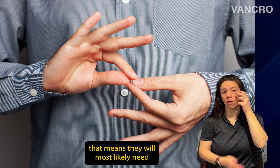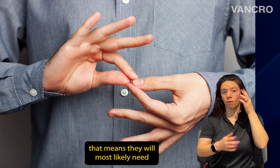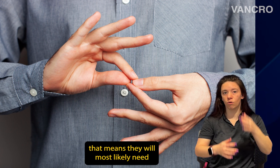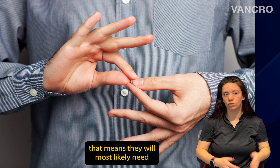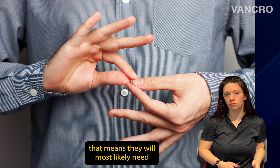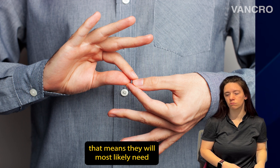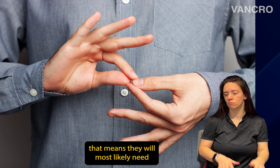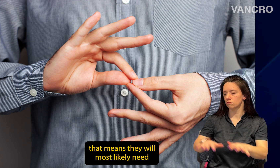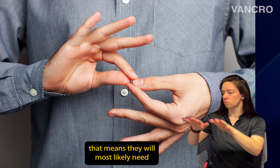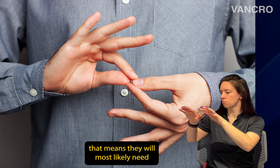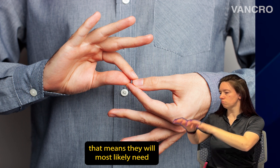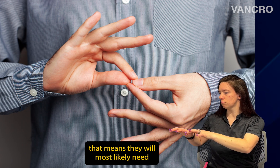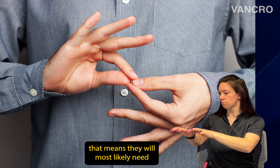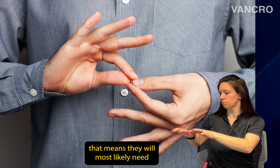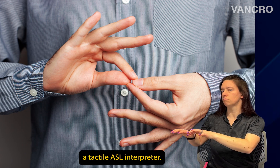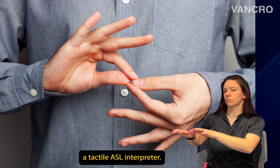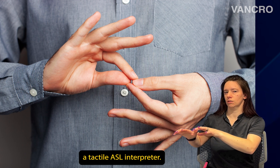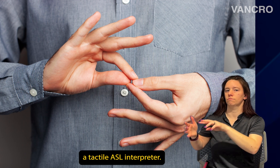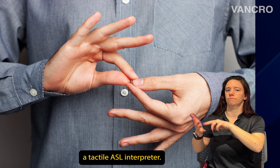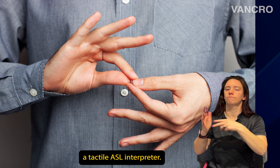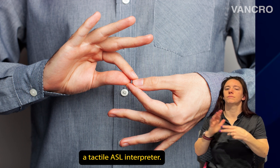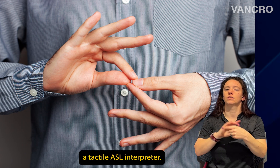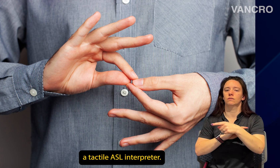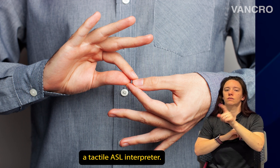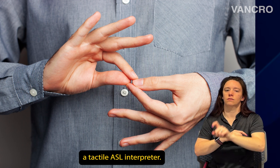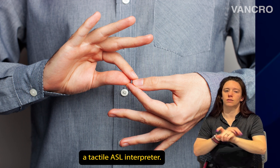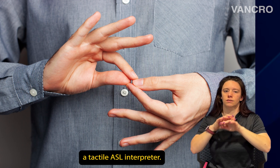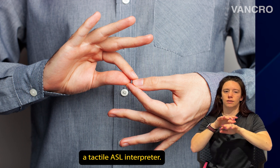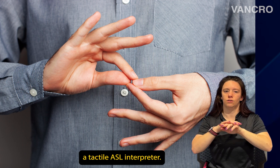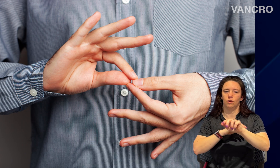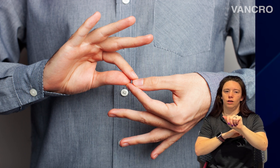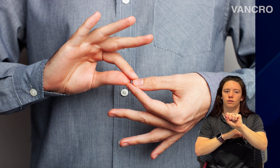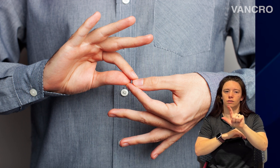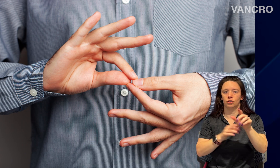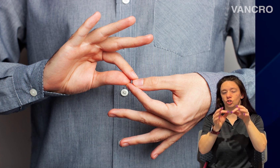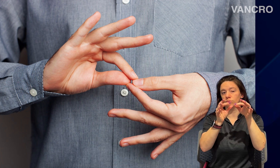means they will most likely need tactile ASL interpreter.